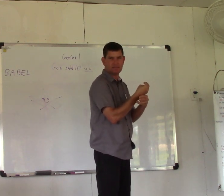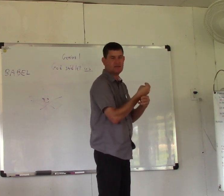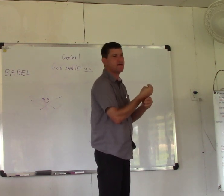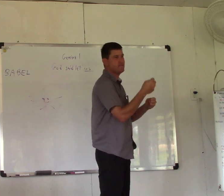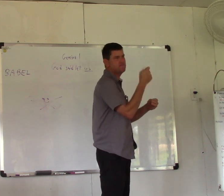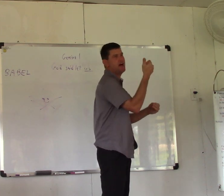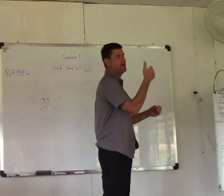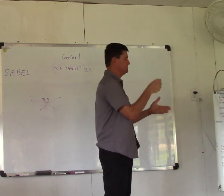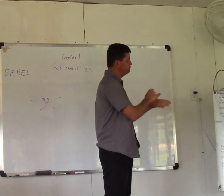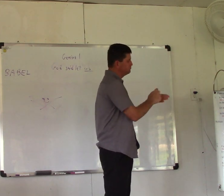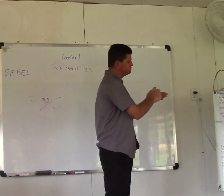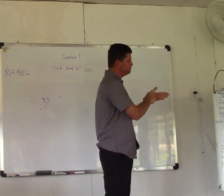Fat.